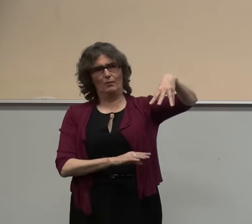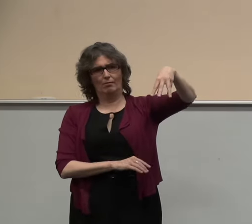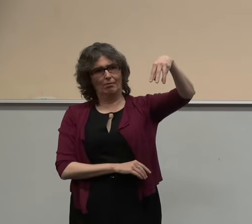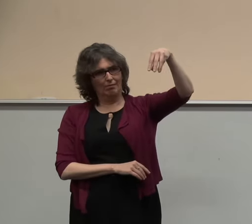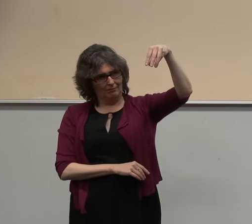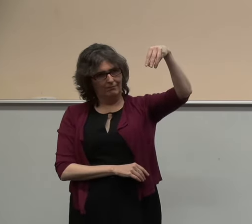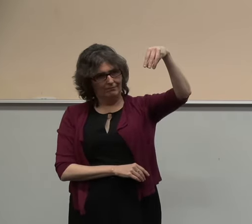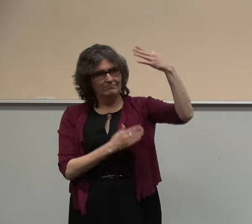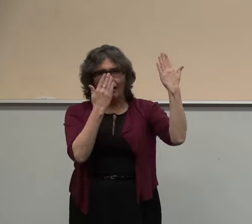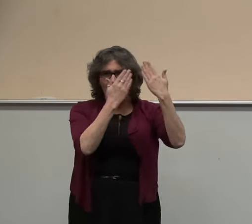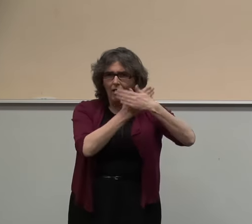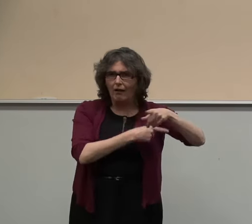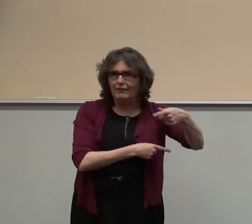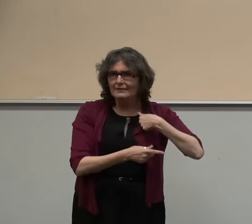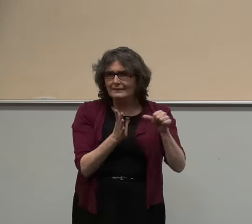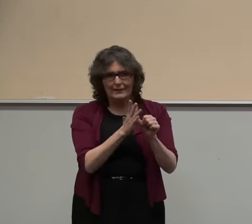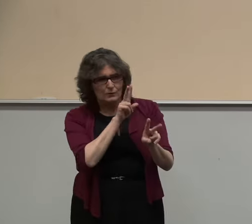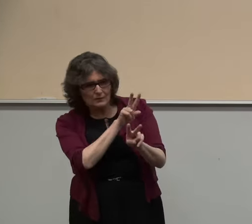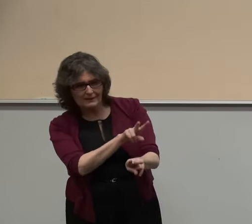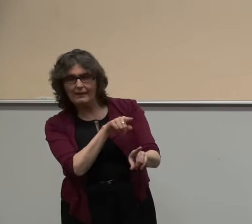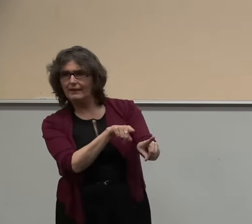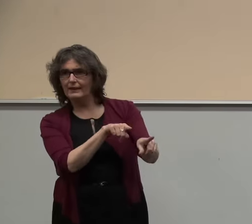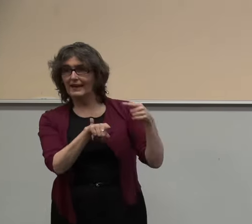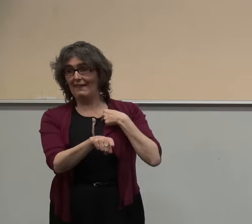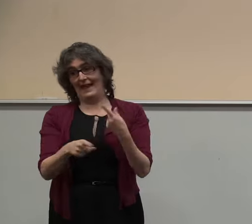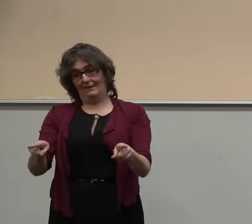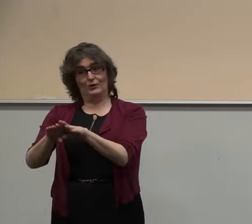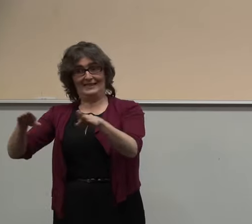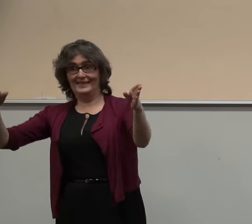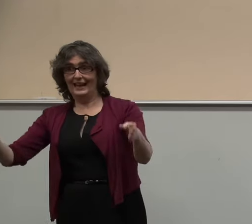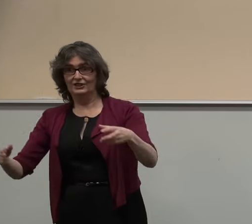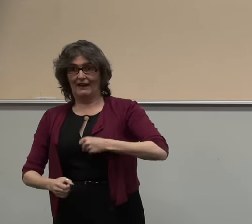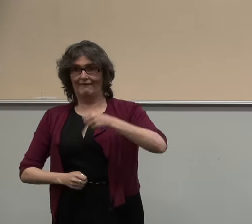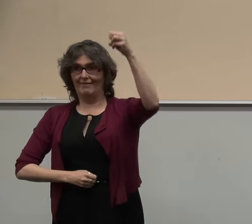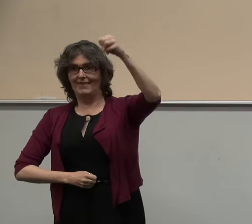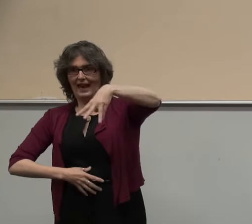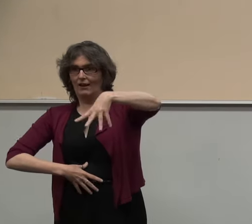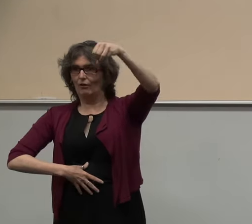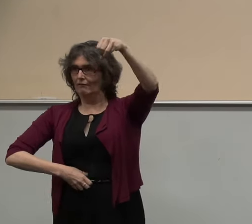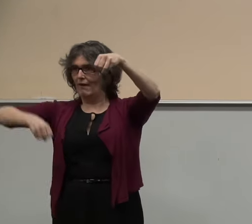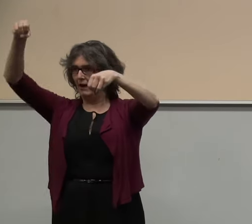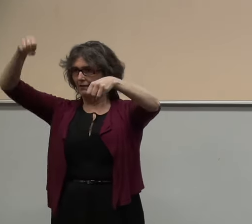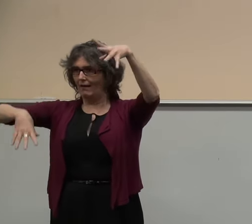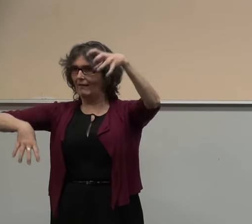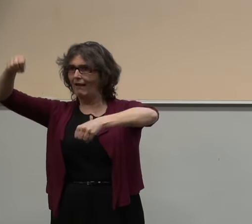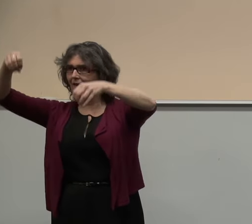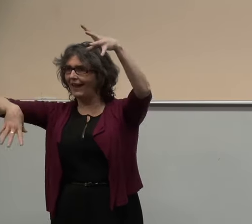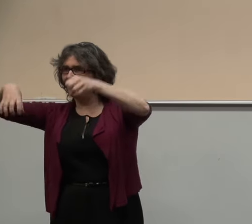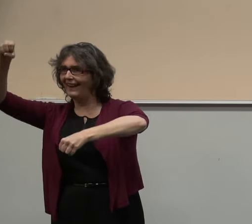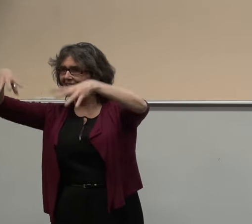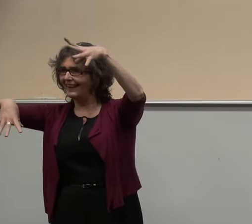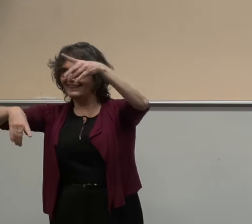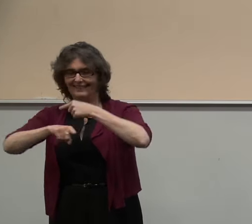there's another thing about that, which is if the light levels are constantly changing on stage, it feels like the light levels are constantly changing